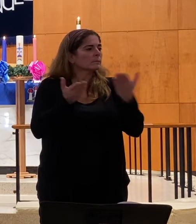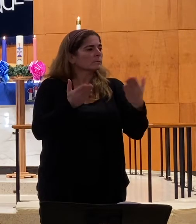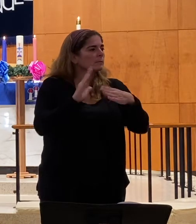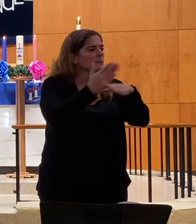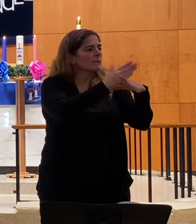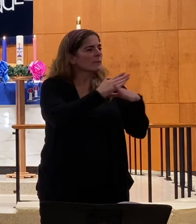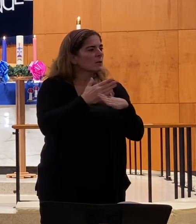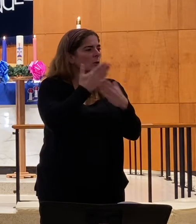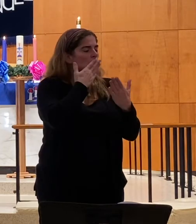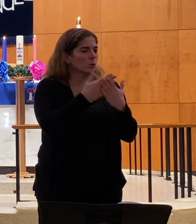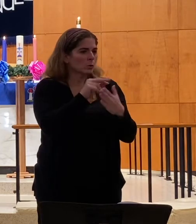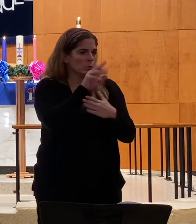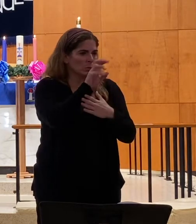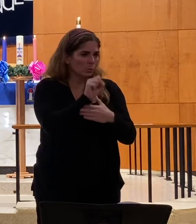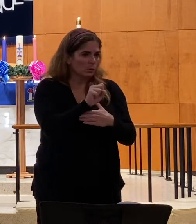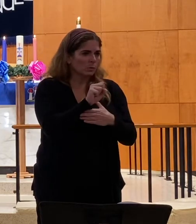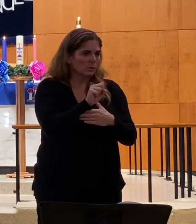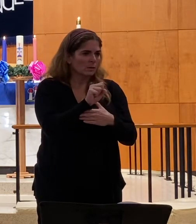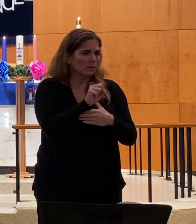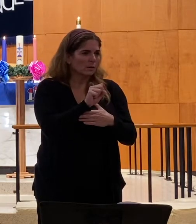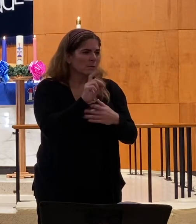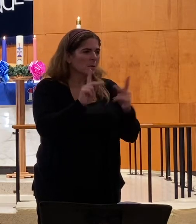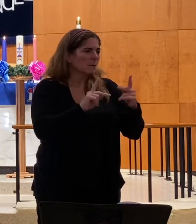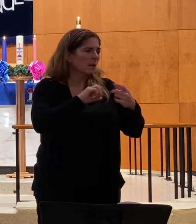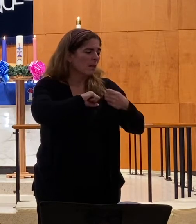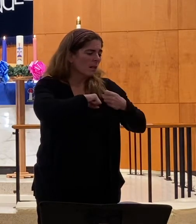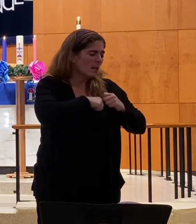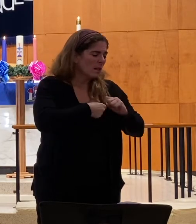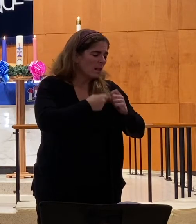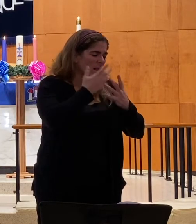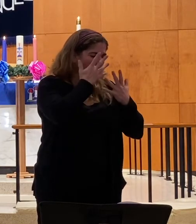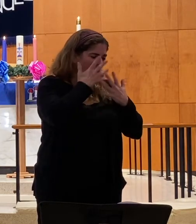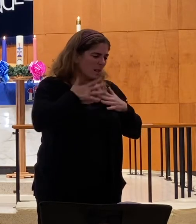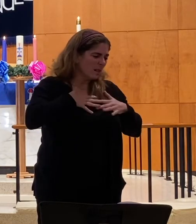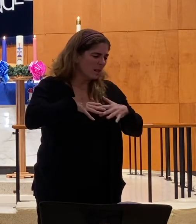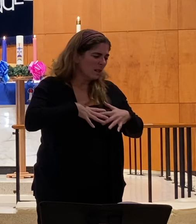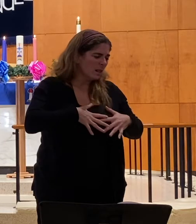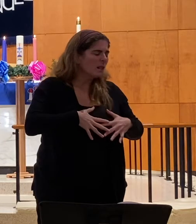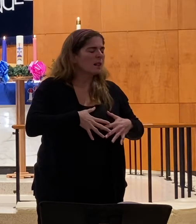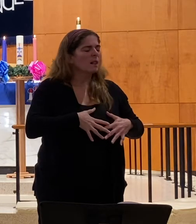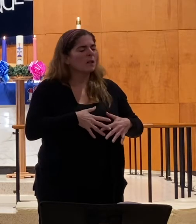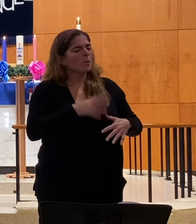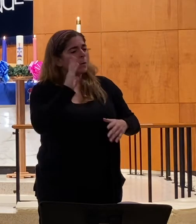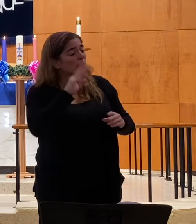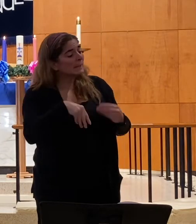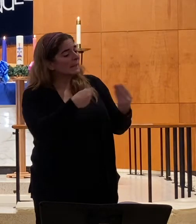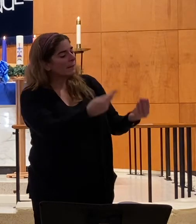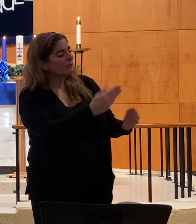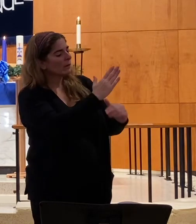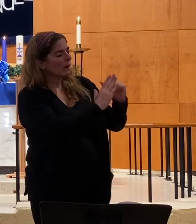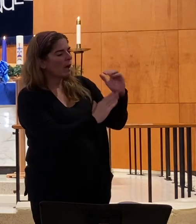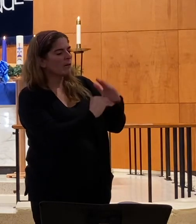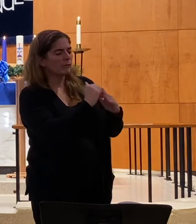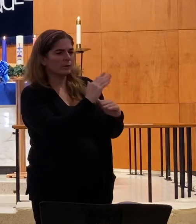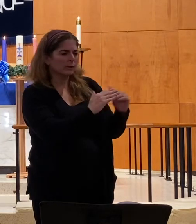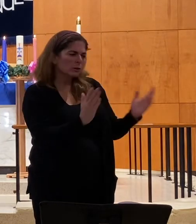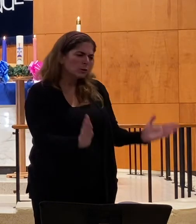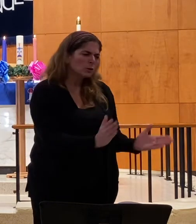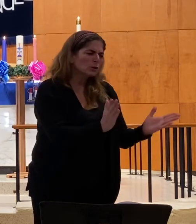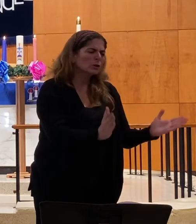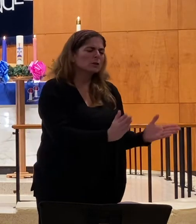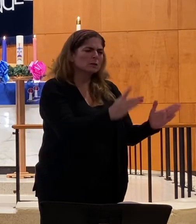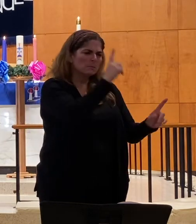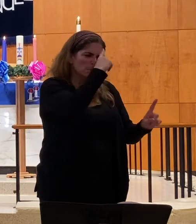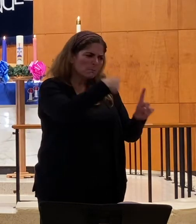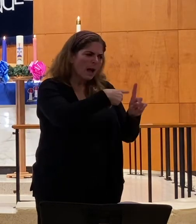oppressed and bind up the brokenhearted and provide comfort for those who mourn and offer encouragement